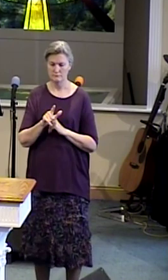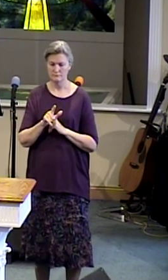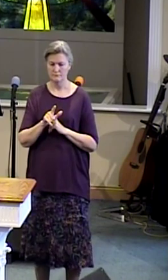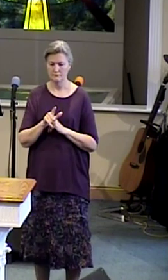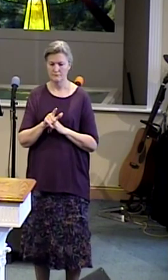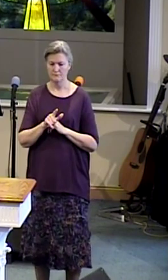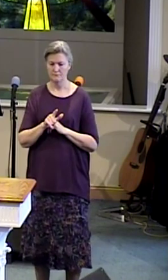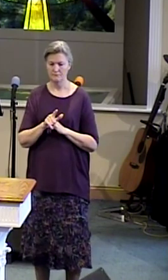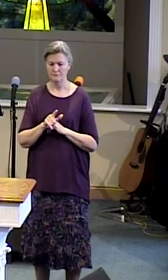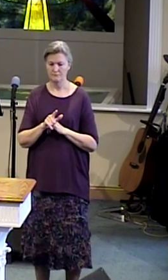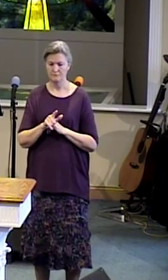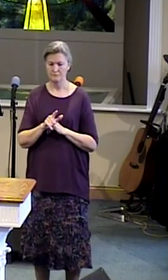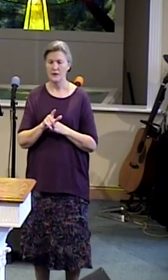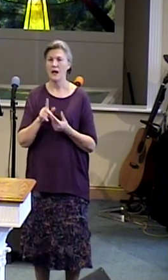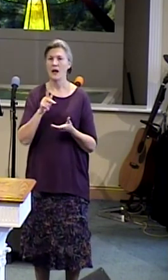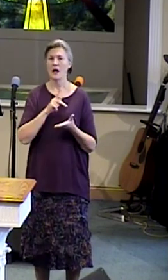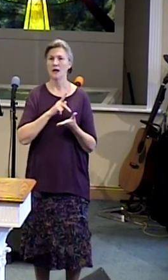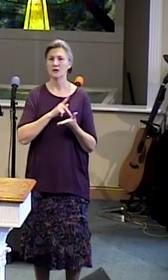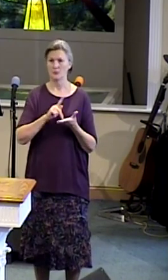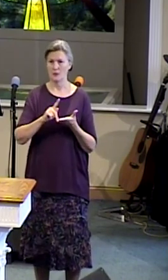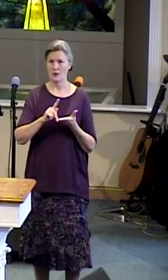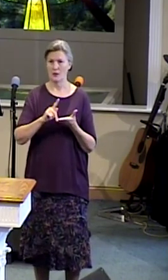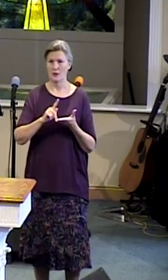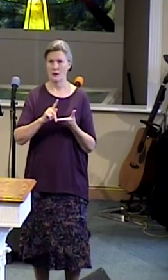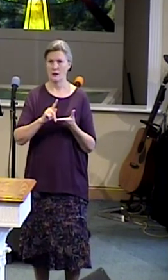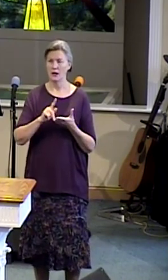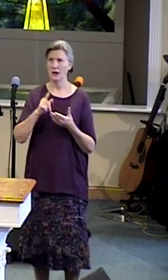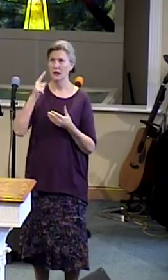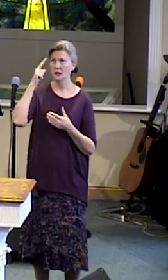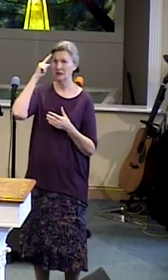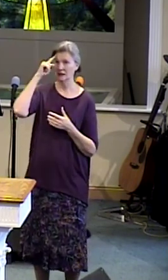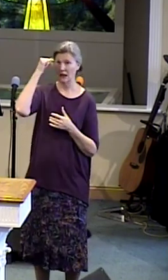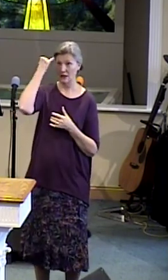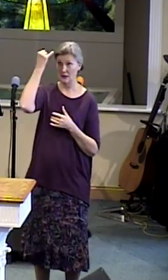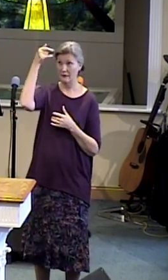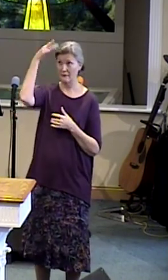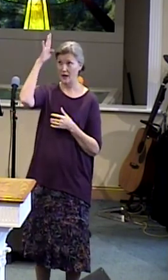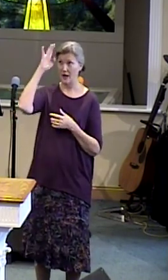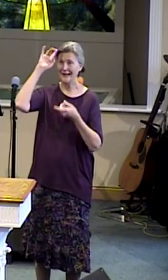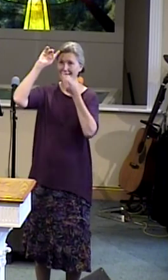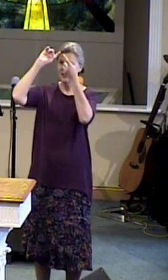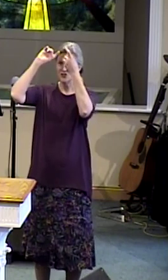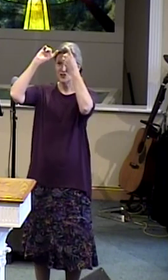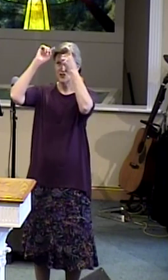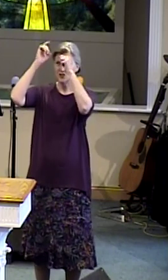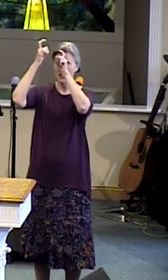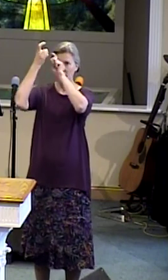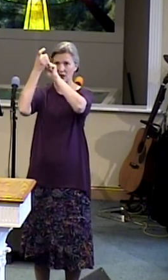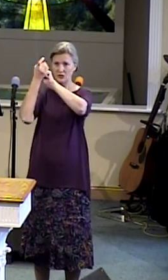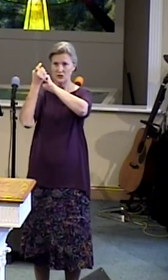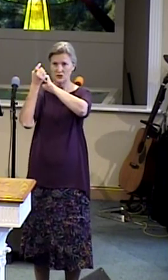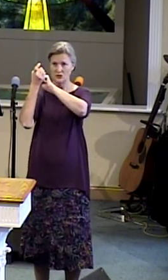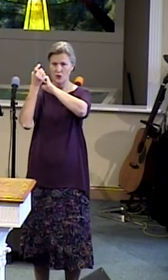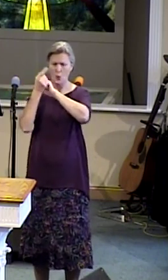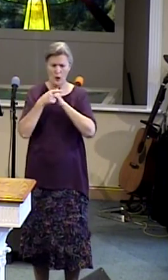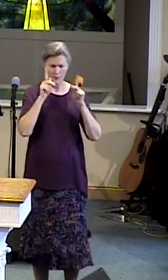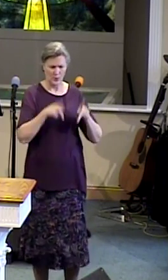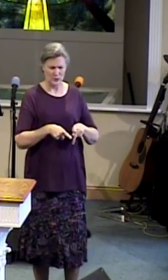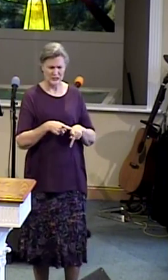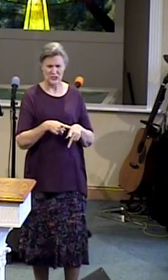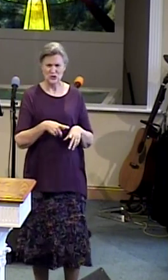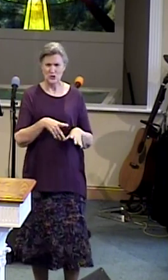That's a little unnerving when a person is so dedicated to